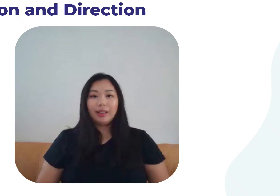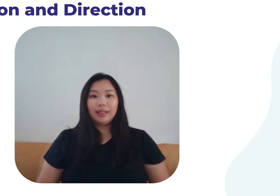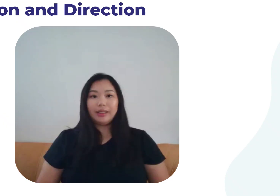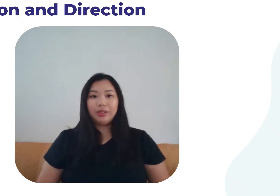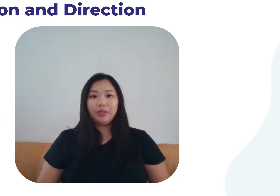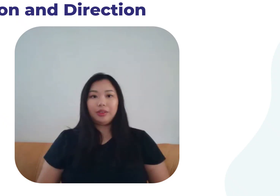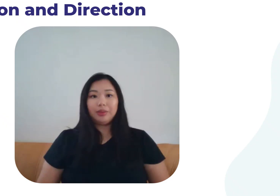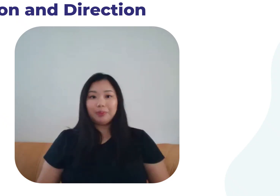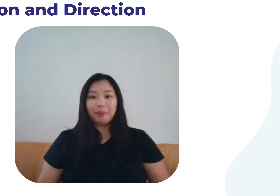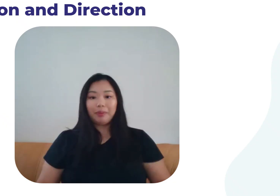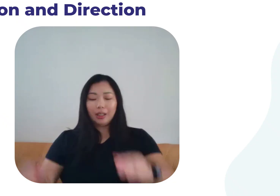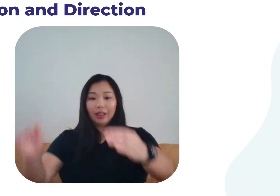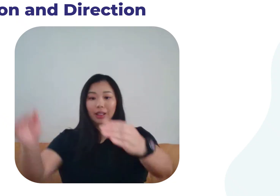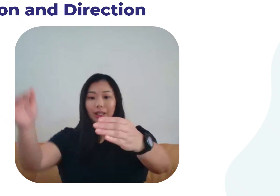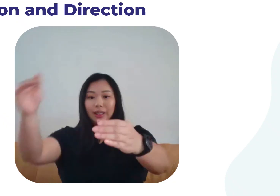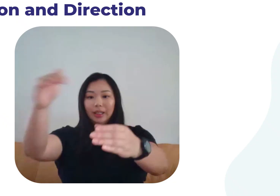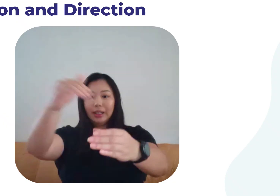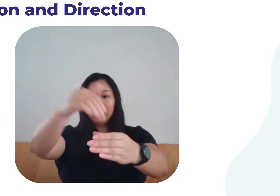Let's review.